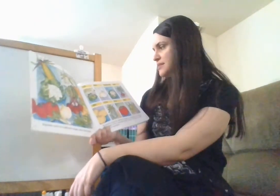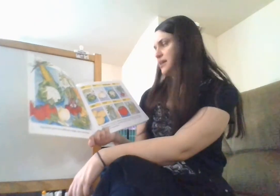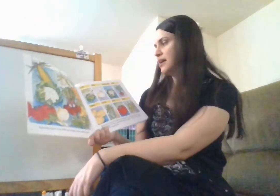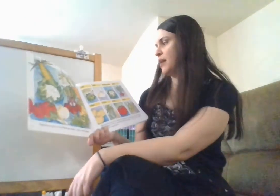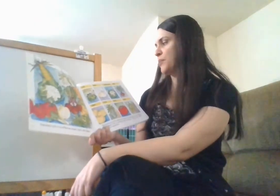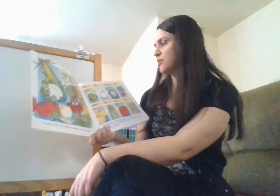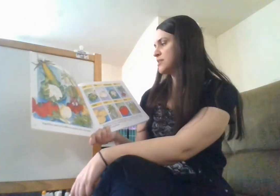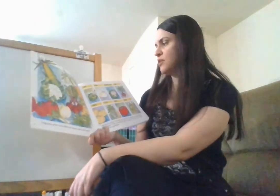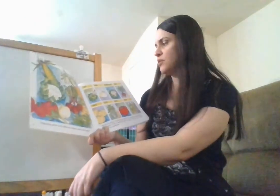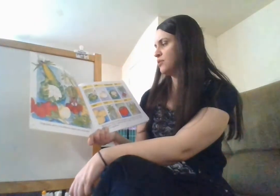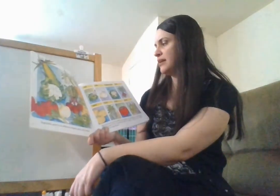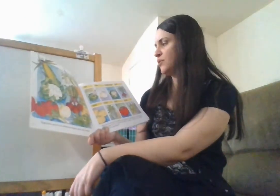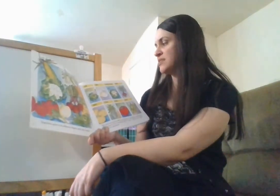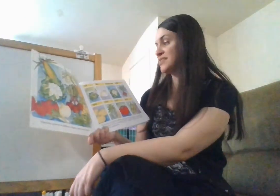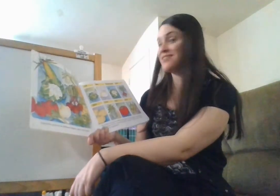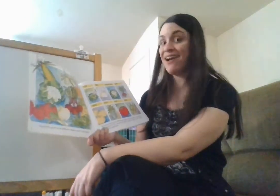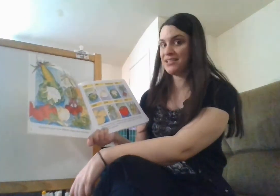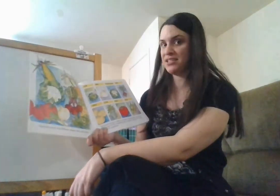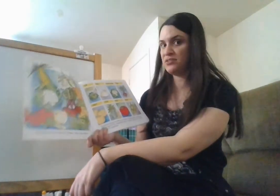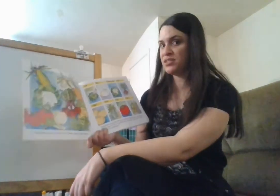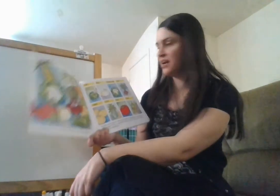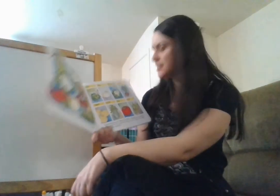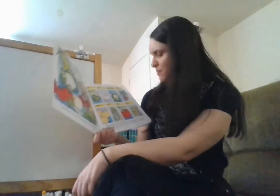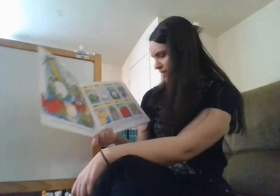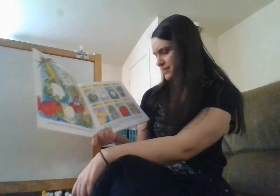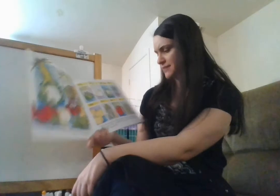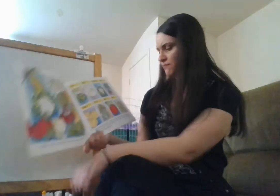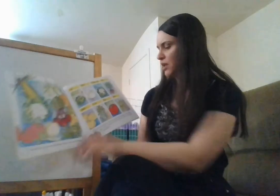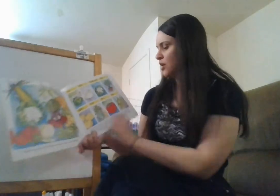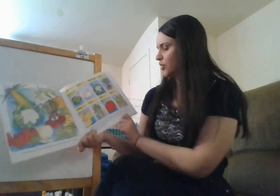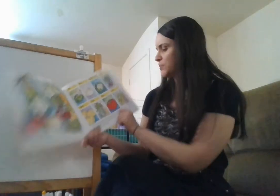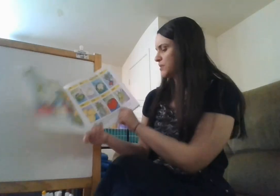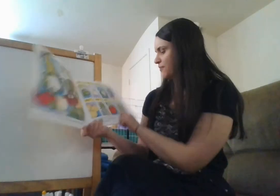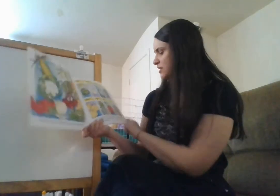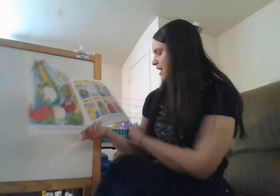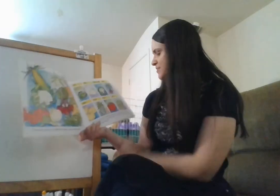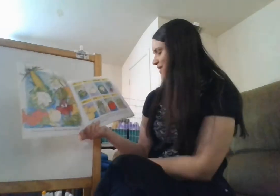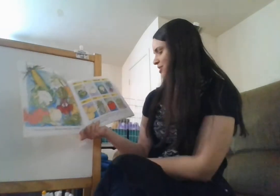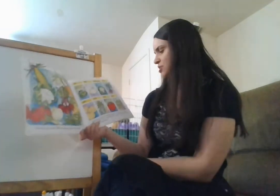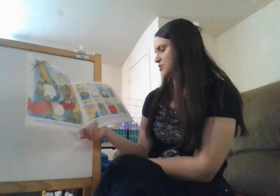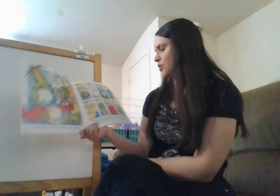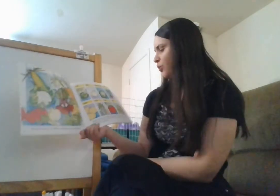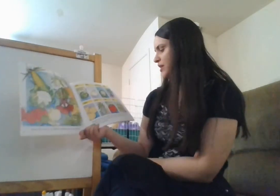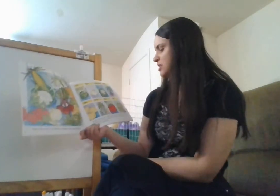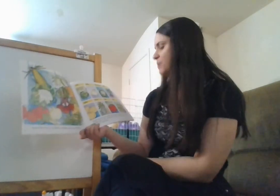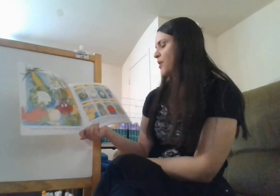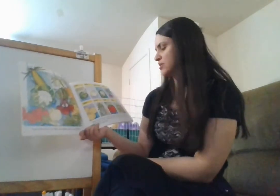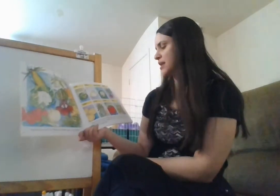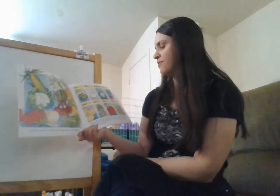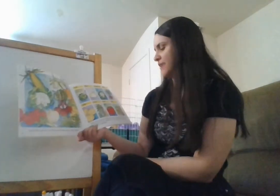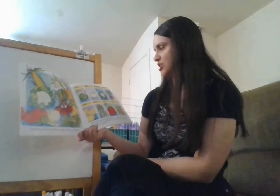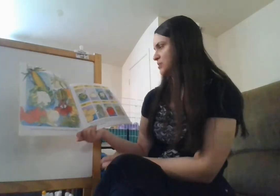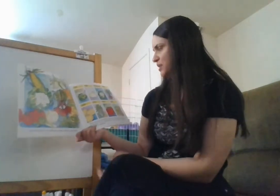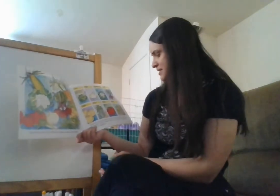Botanists, a person who is a scientist who studies plants, group the different types of vegetables according to the parts of the vegetable that is